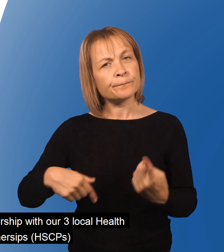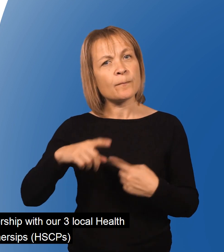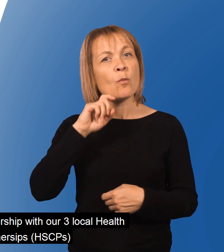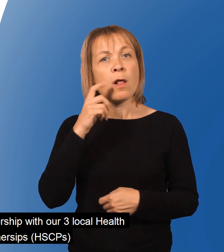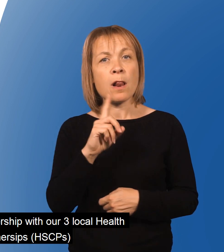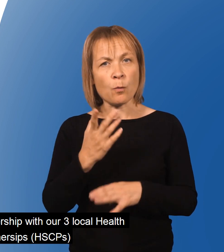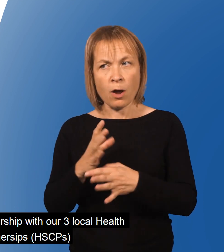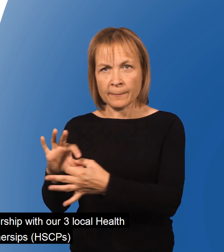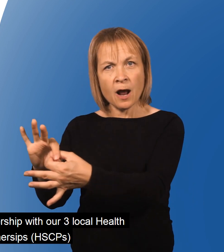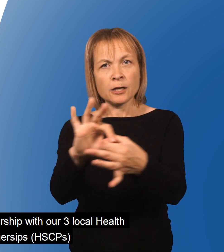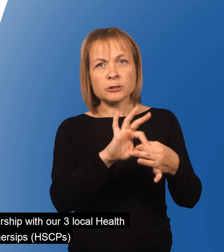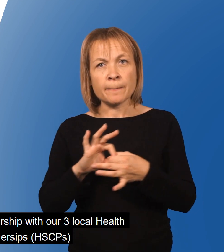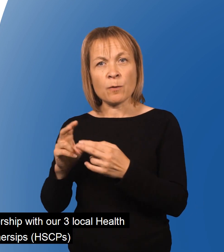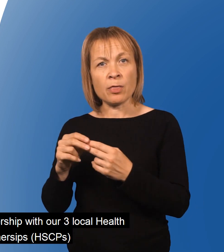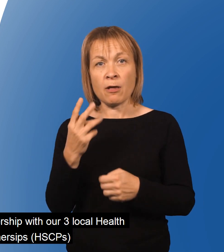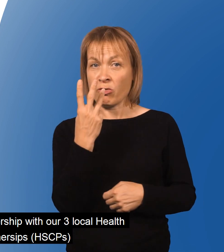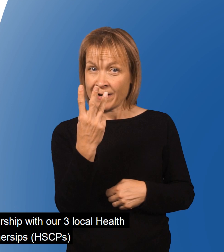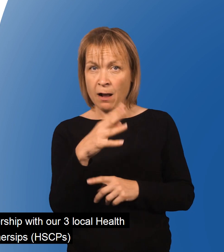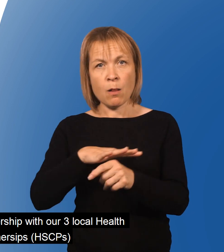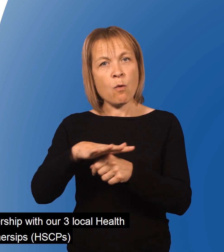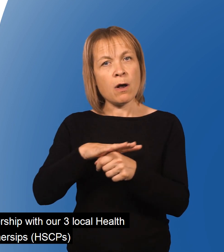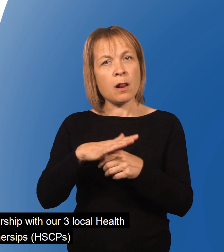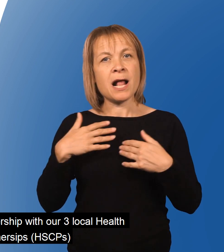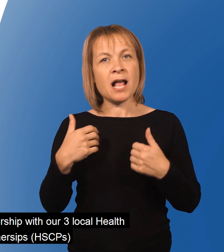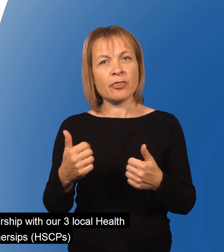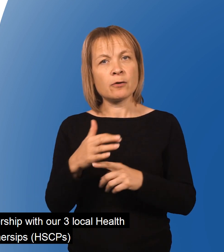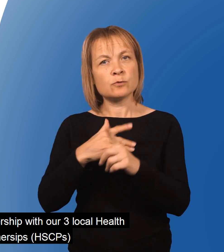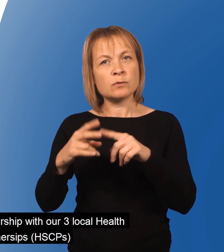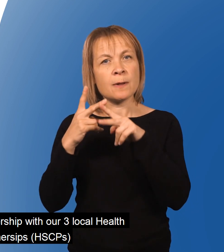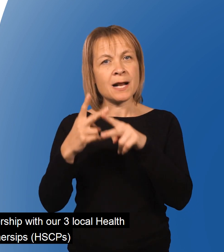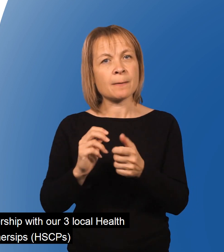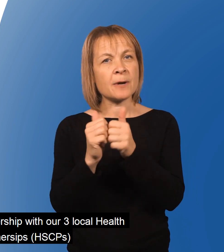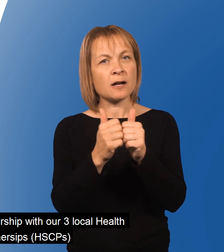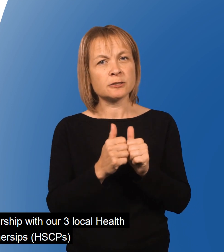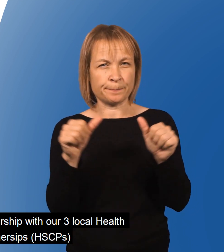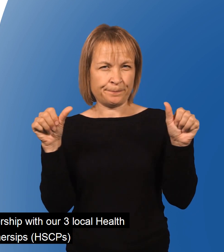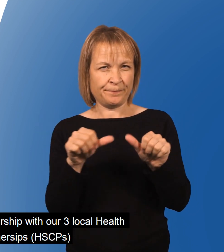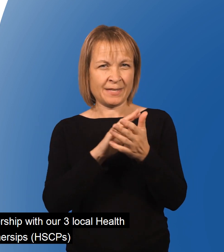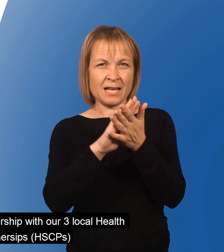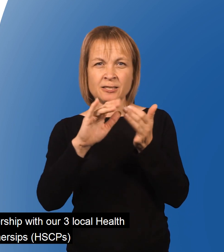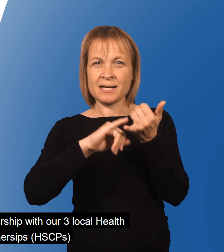We will work in partnership with our 3 local health and social care partnerships,